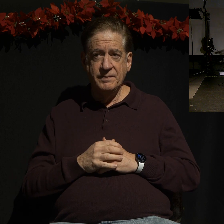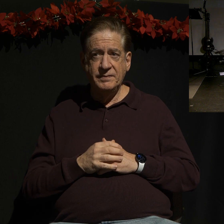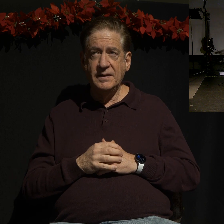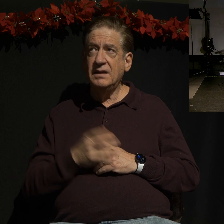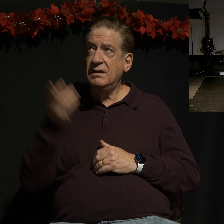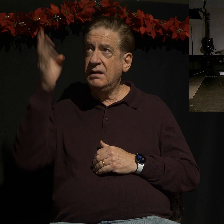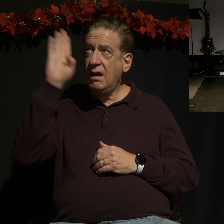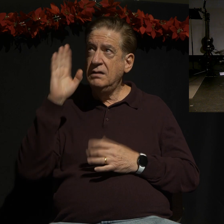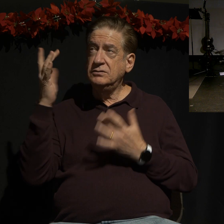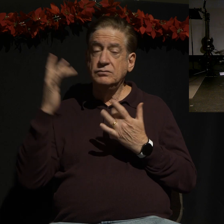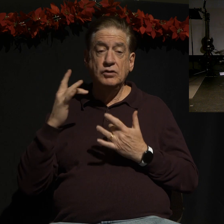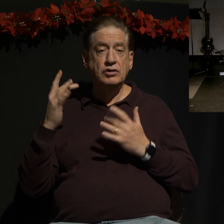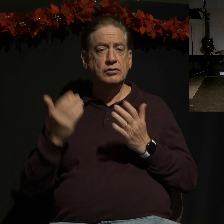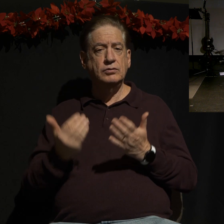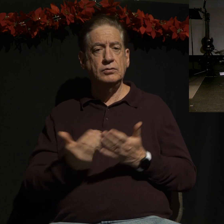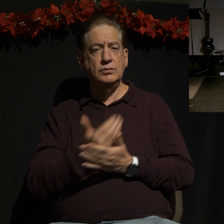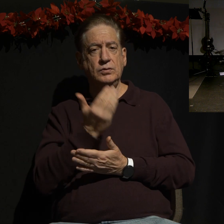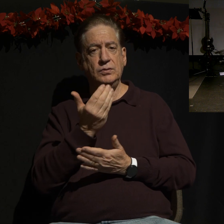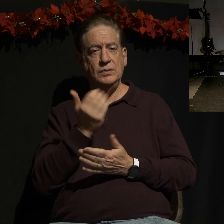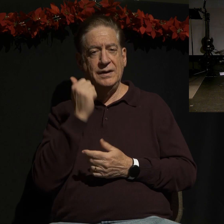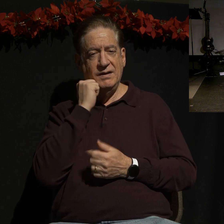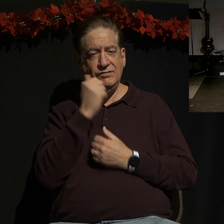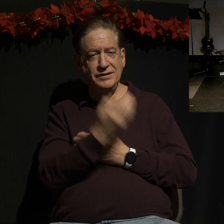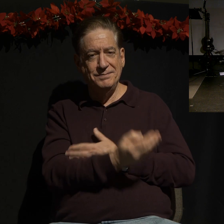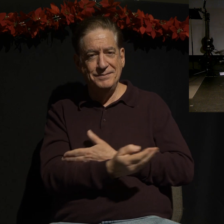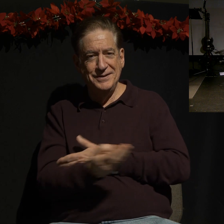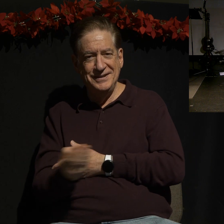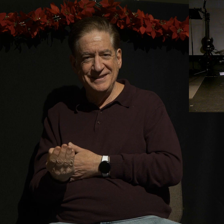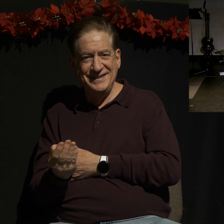God's mercies are new every morning.